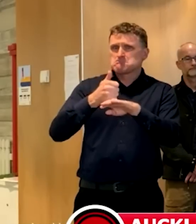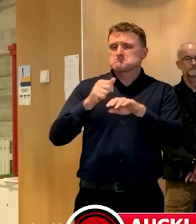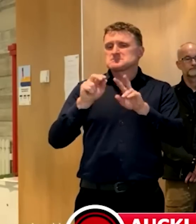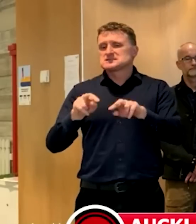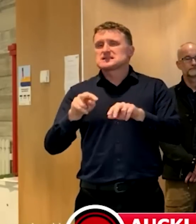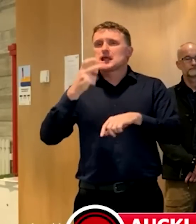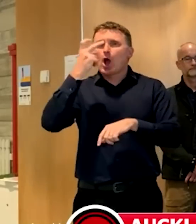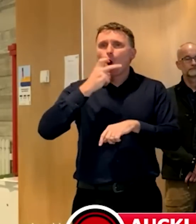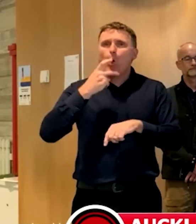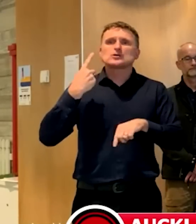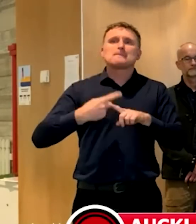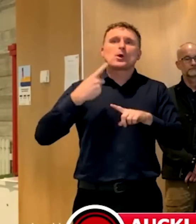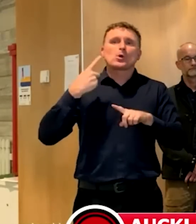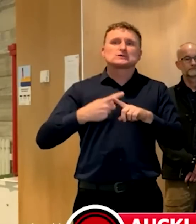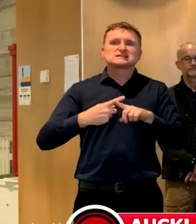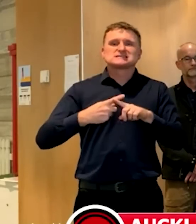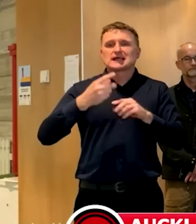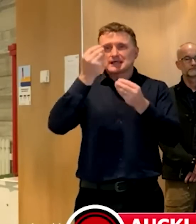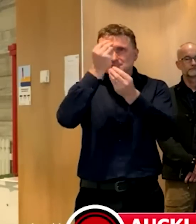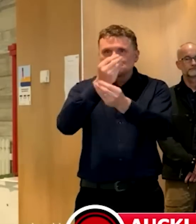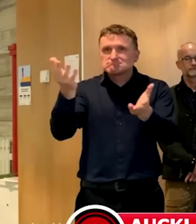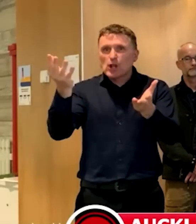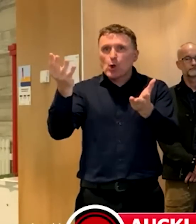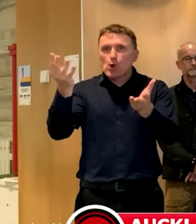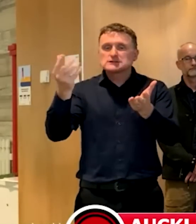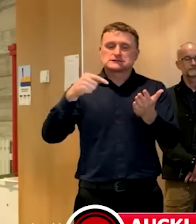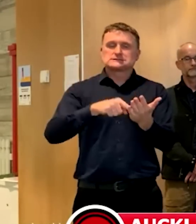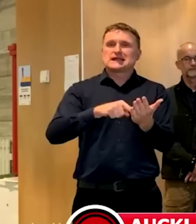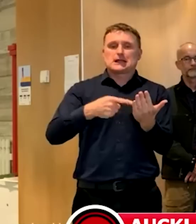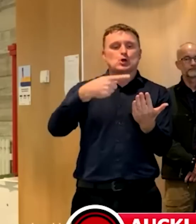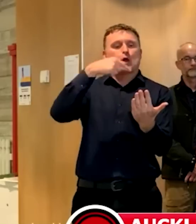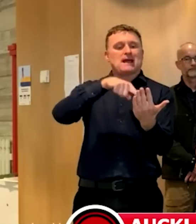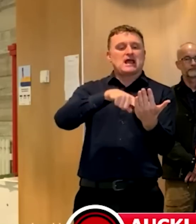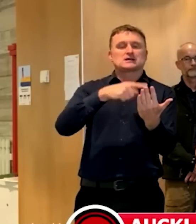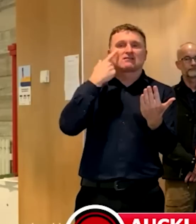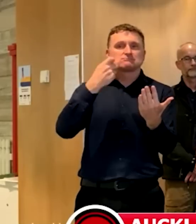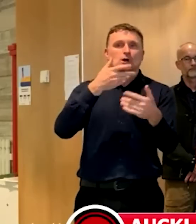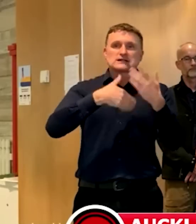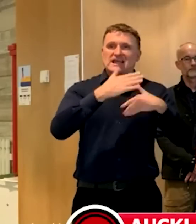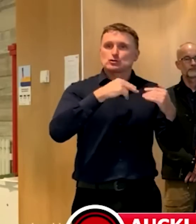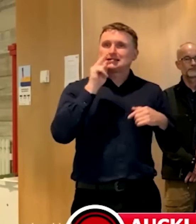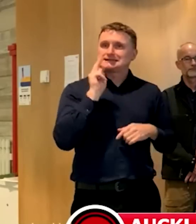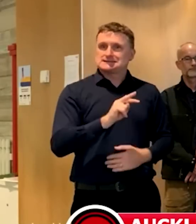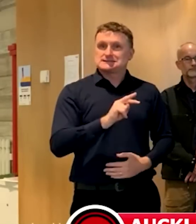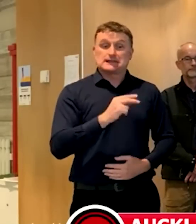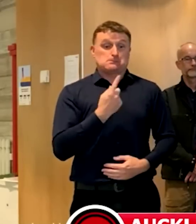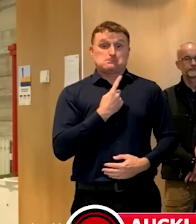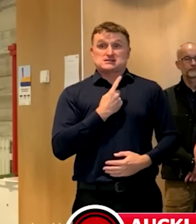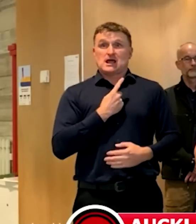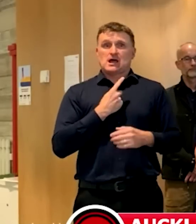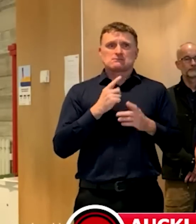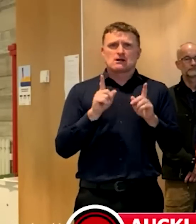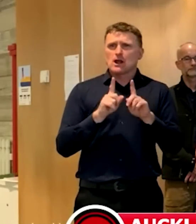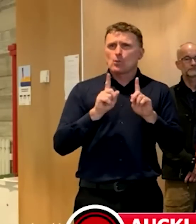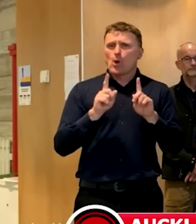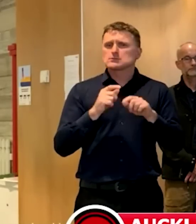any emergency alerts. So it shouldn't be lost, it should be there, it's just that you have to go back through that setting. So I myself had to do that just to sort of work